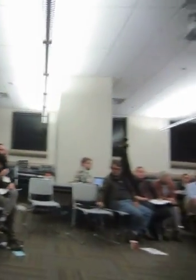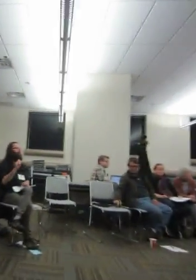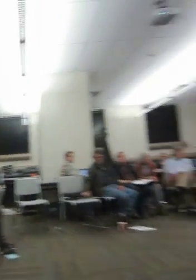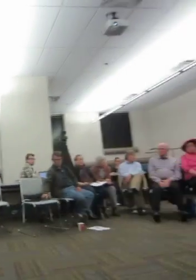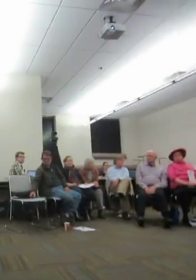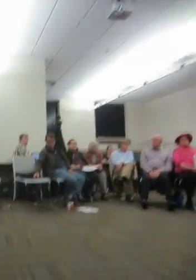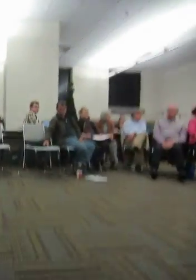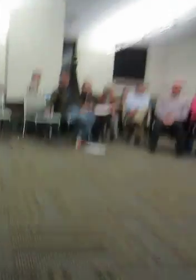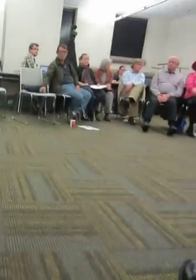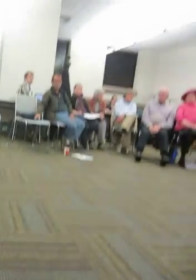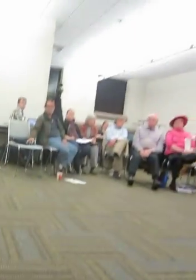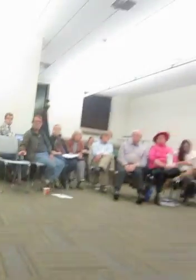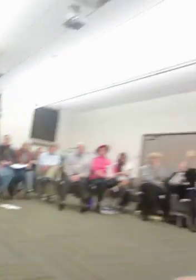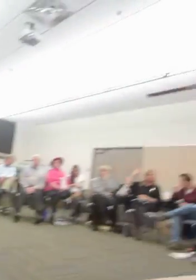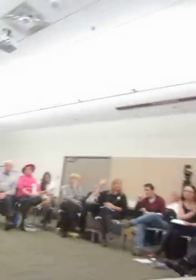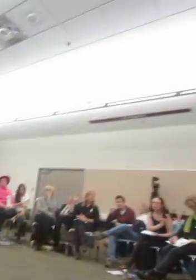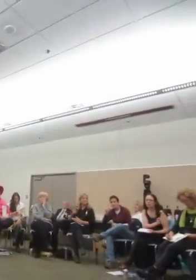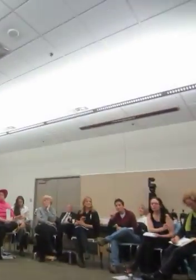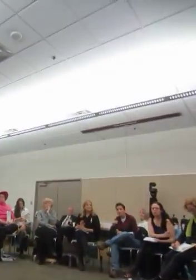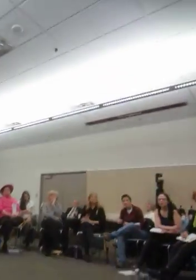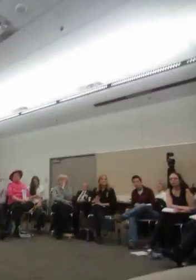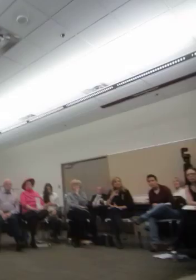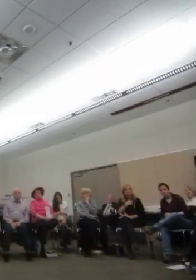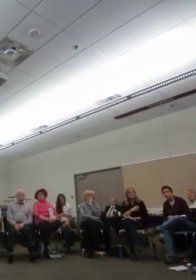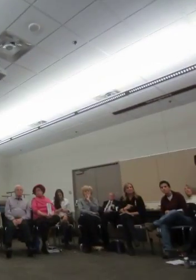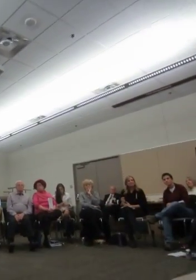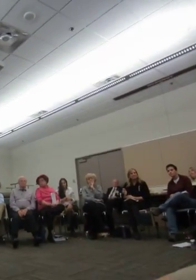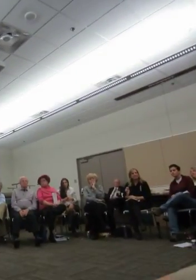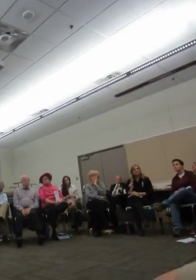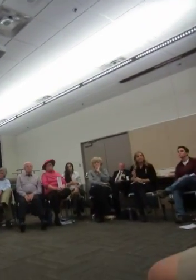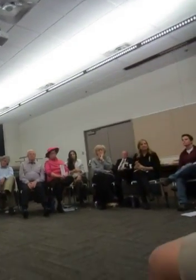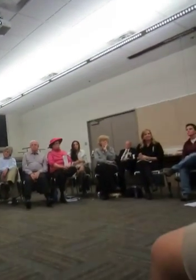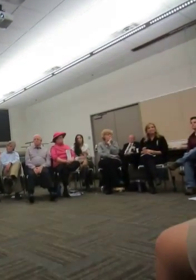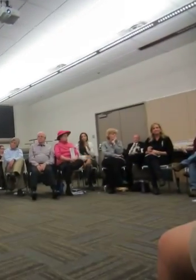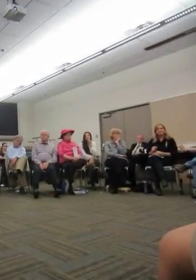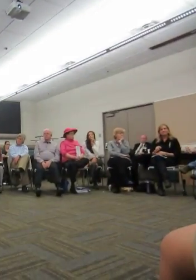meetings. Yeah. So I see three people with hands up. Let's start over.